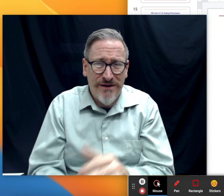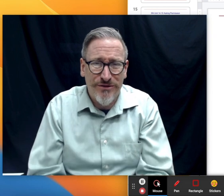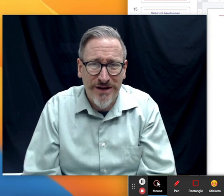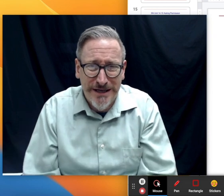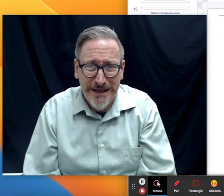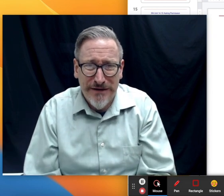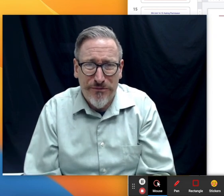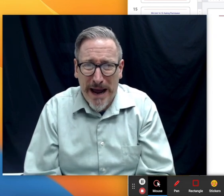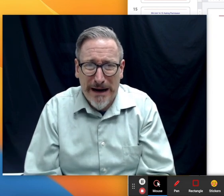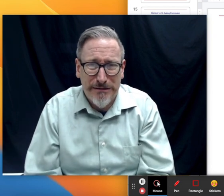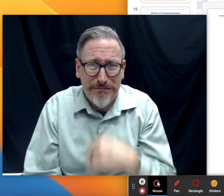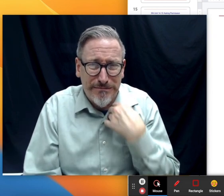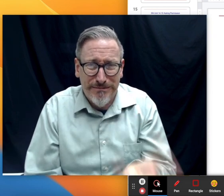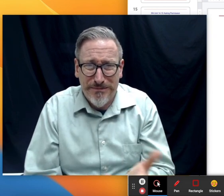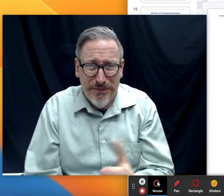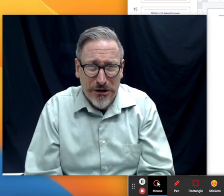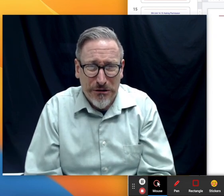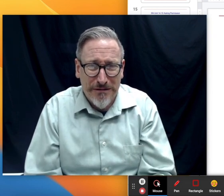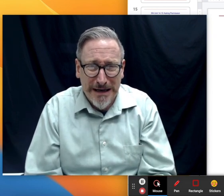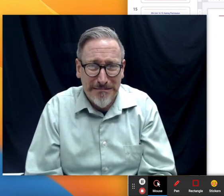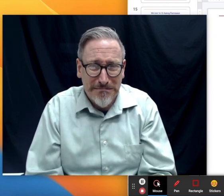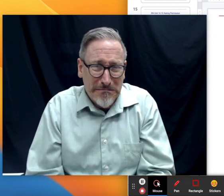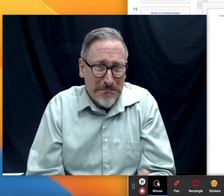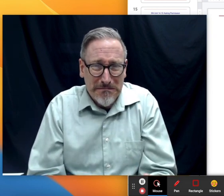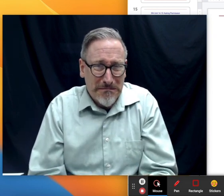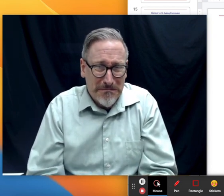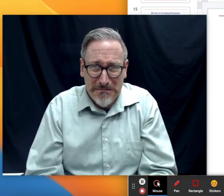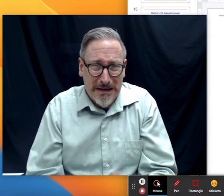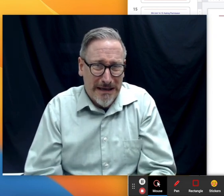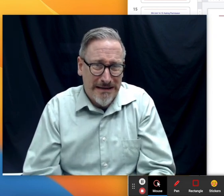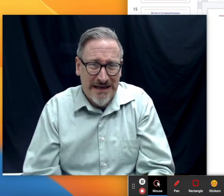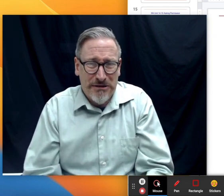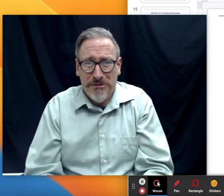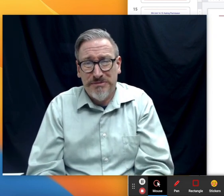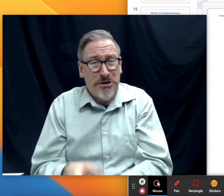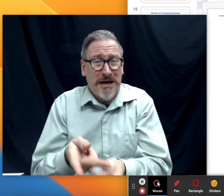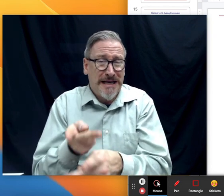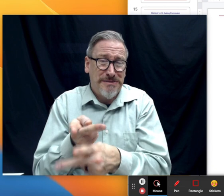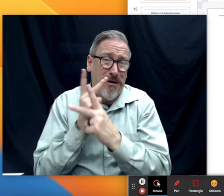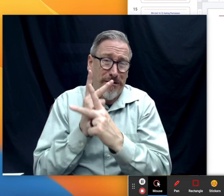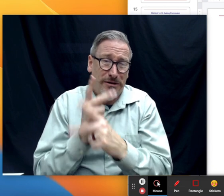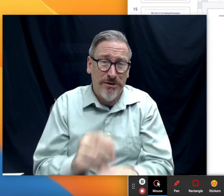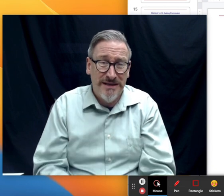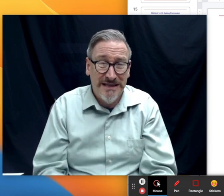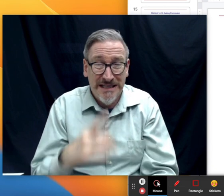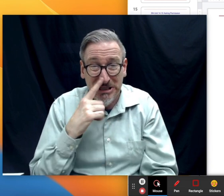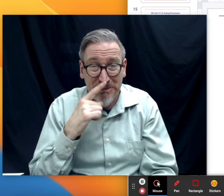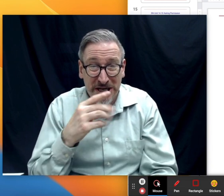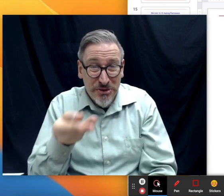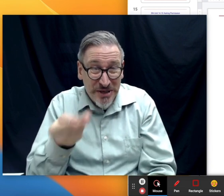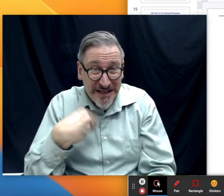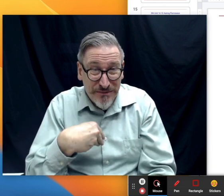but we never give back butter, right? I don't know. So I guess borrow.